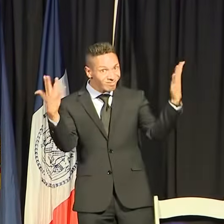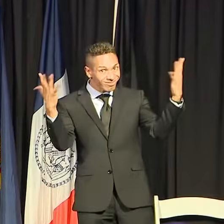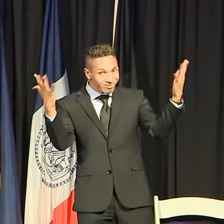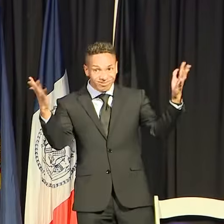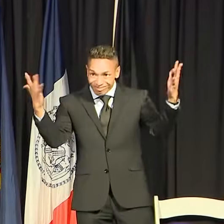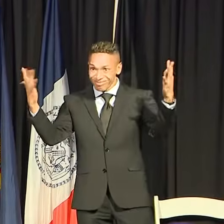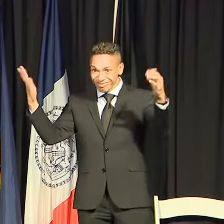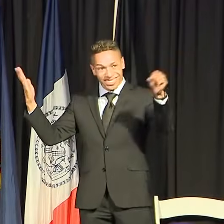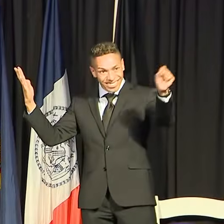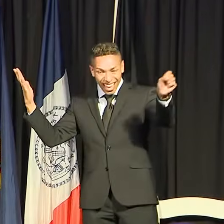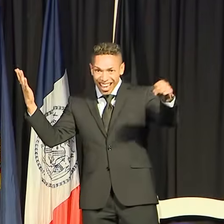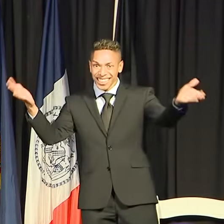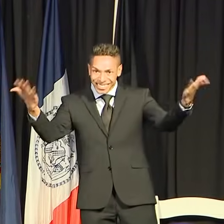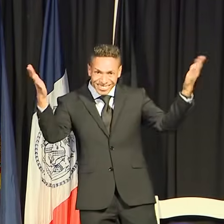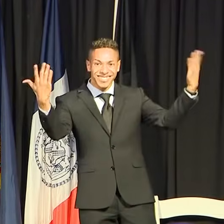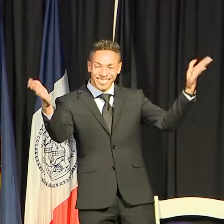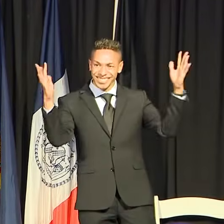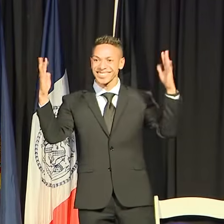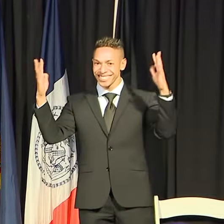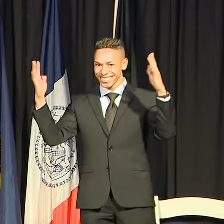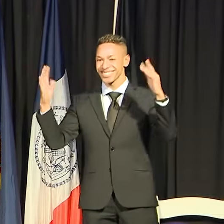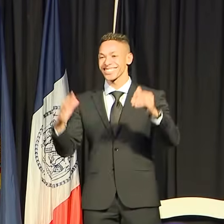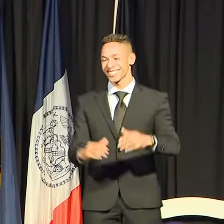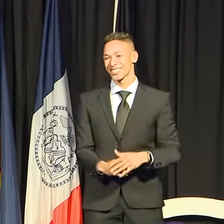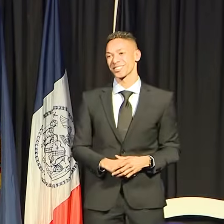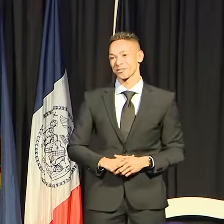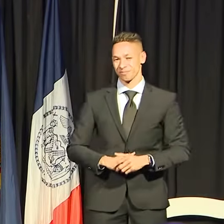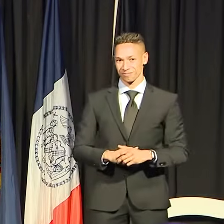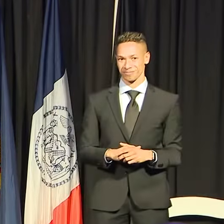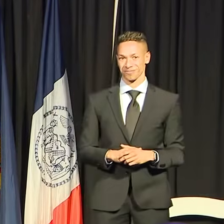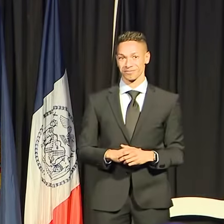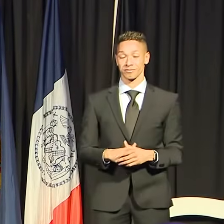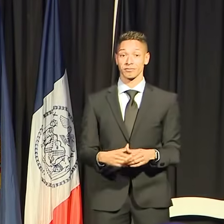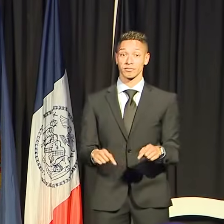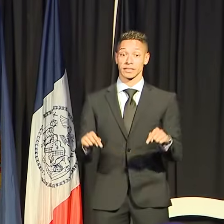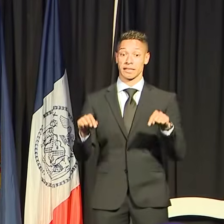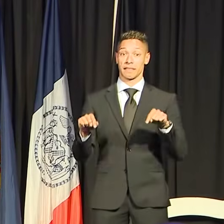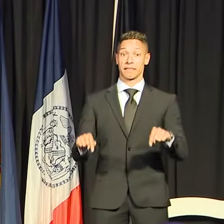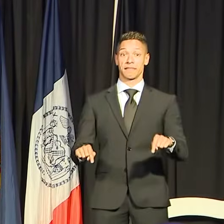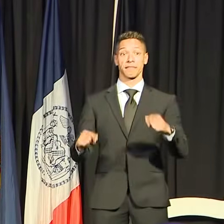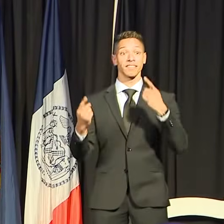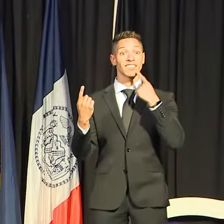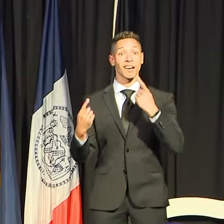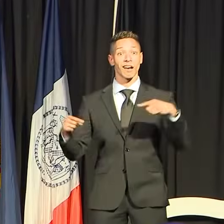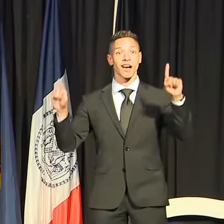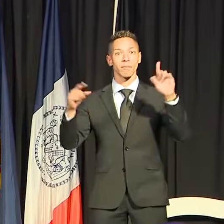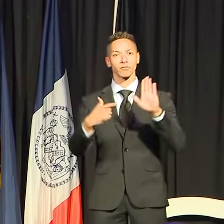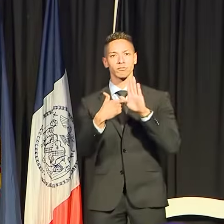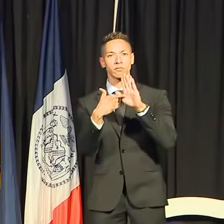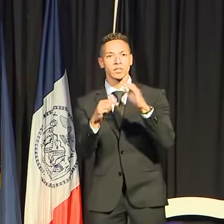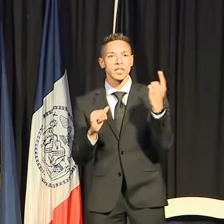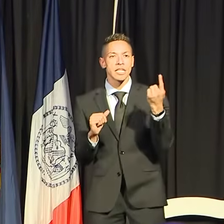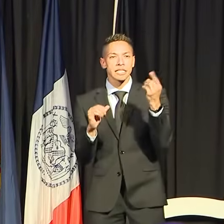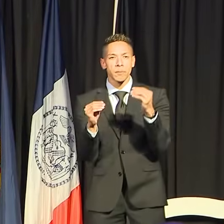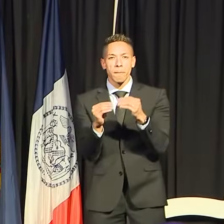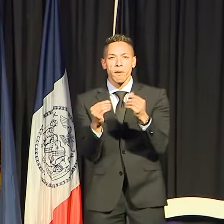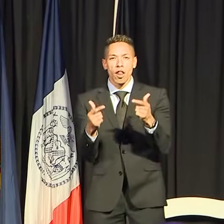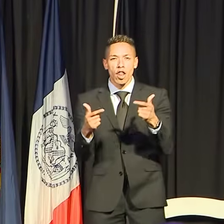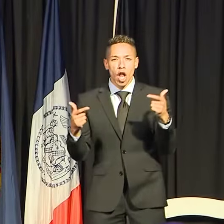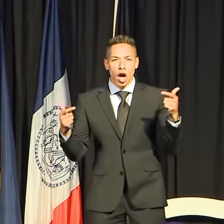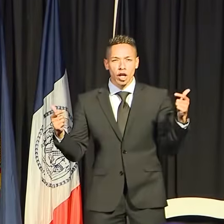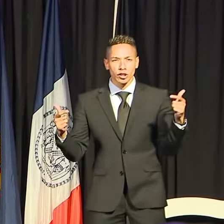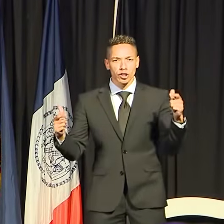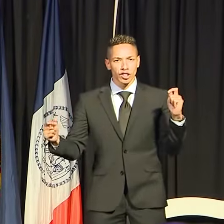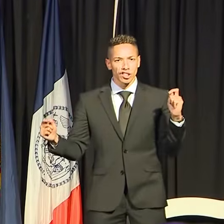there. Yes, yes. These accomplishments reflect something larger, a